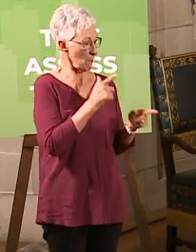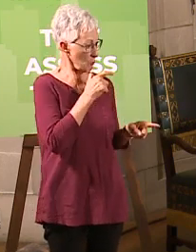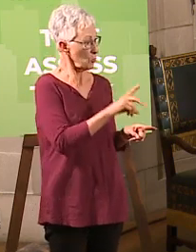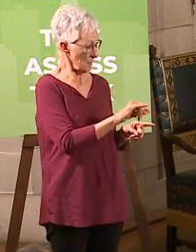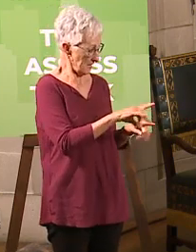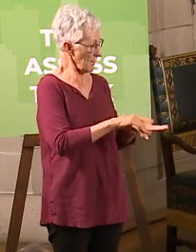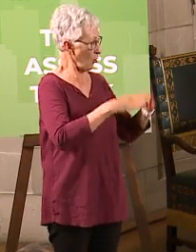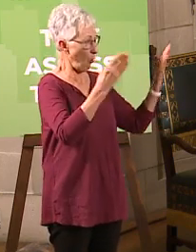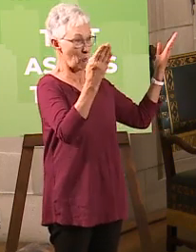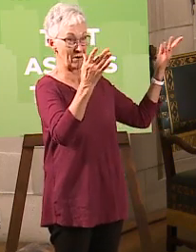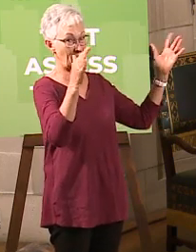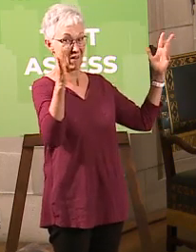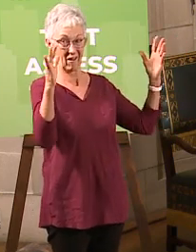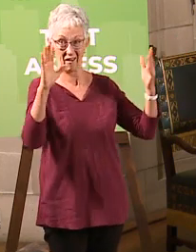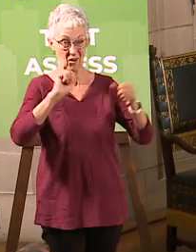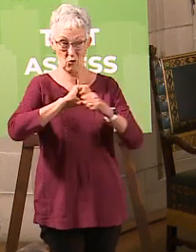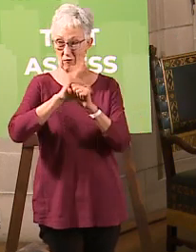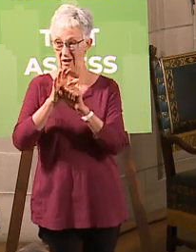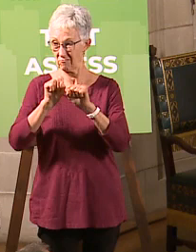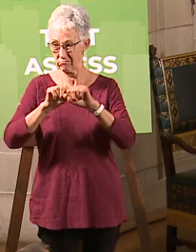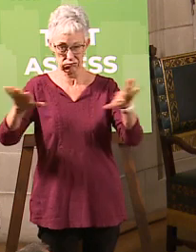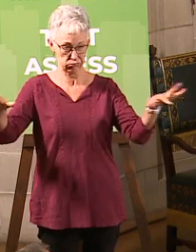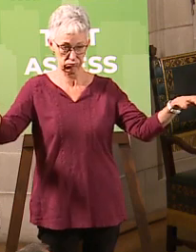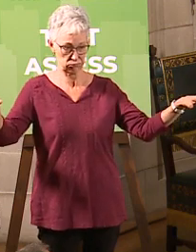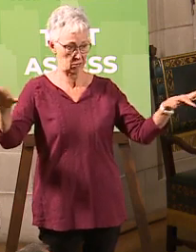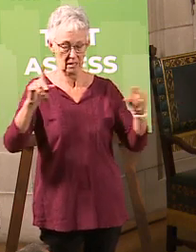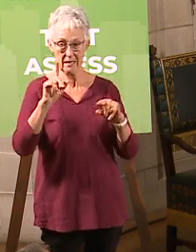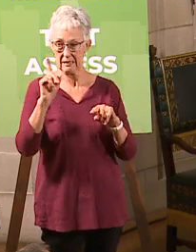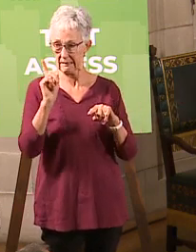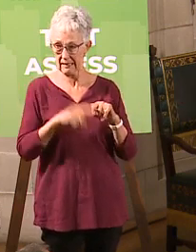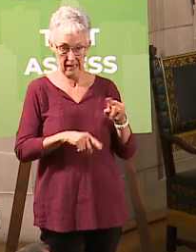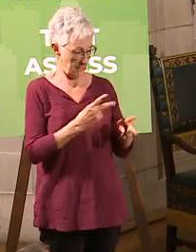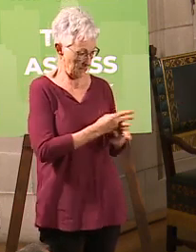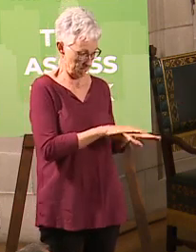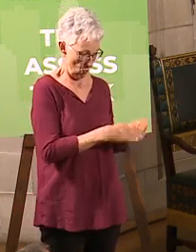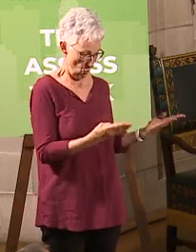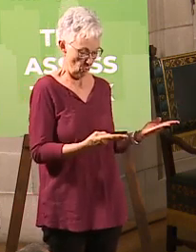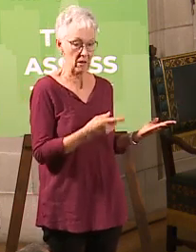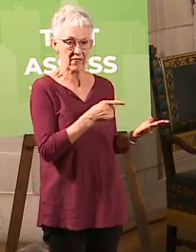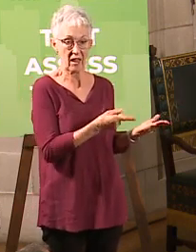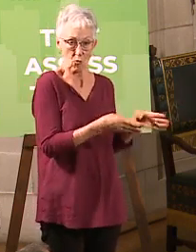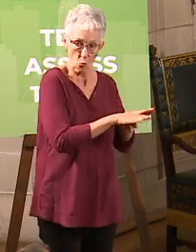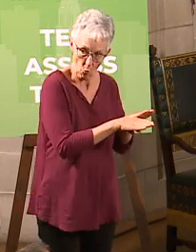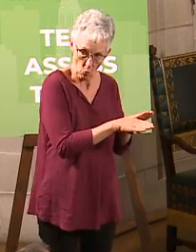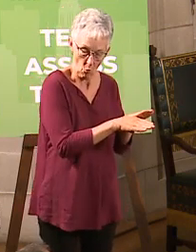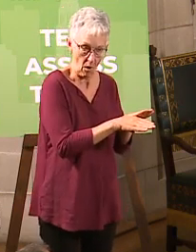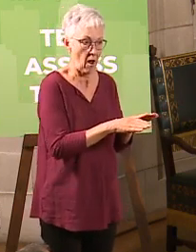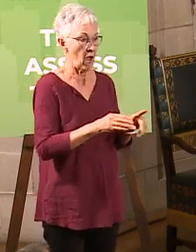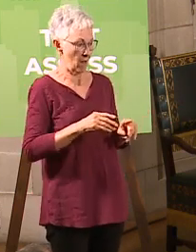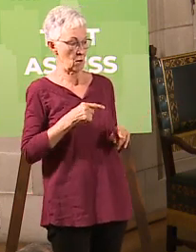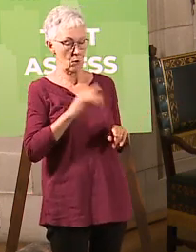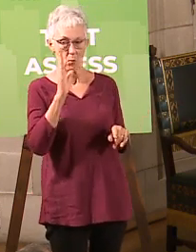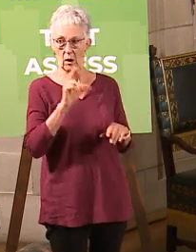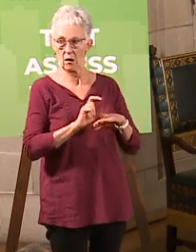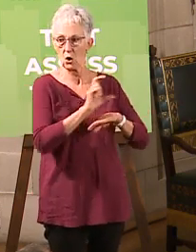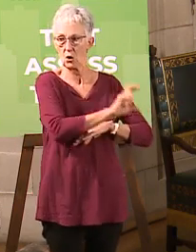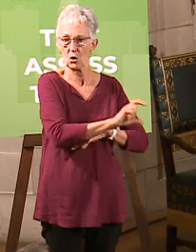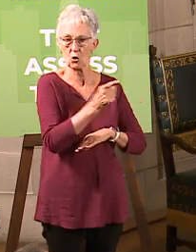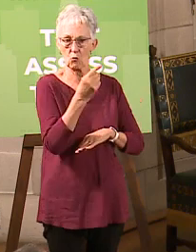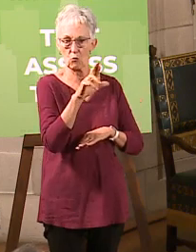30 days prior to submitting their application. The second grant opportunity will be an incentive to reopen